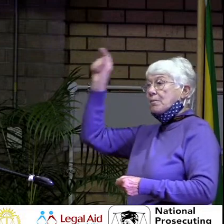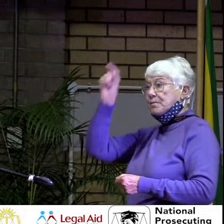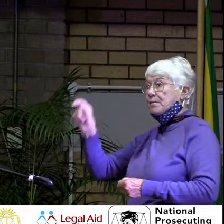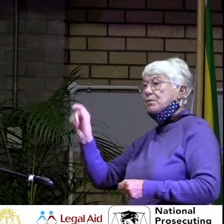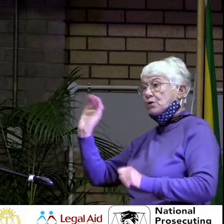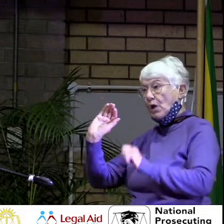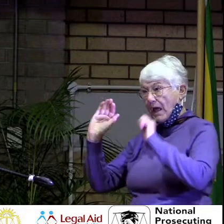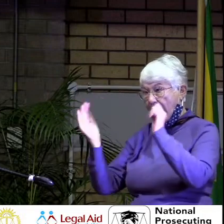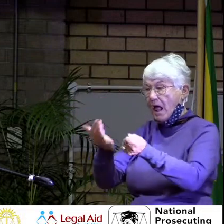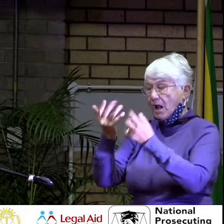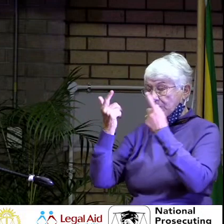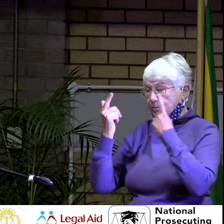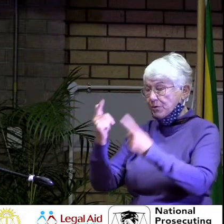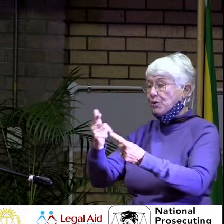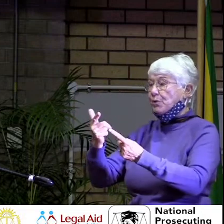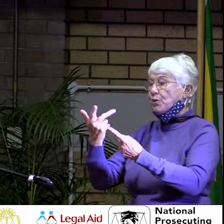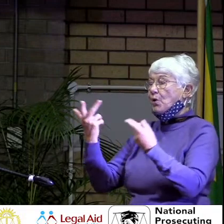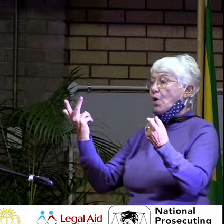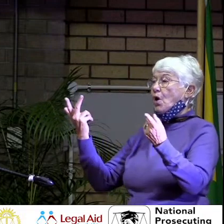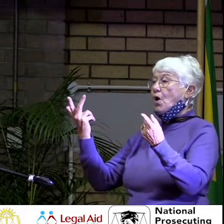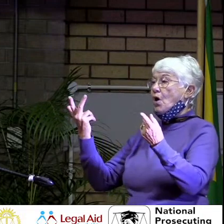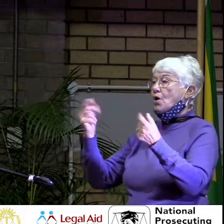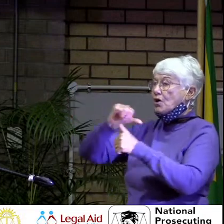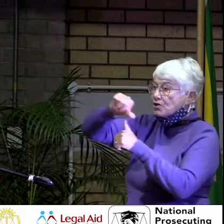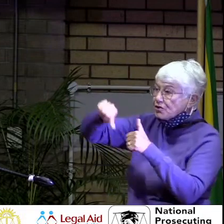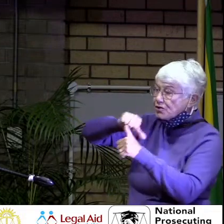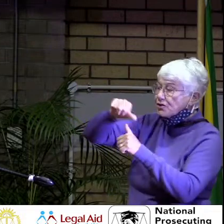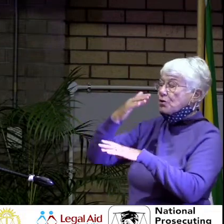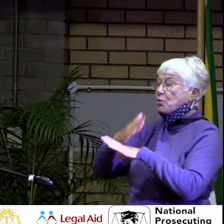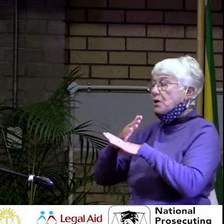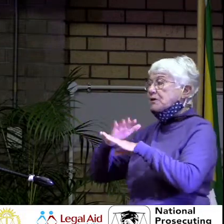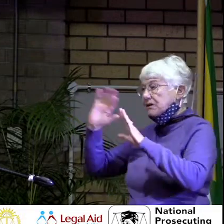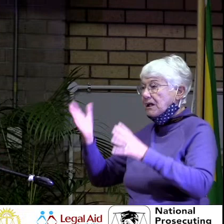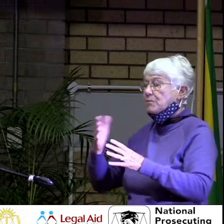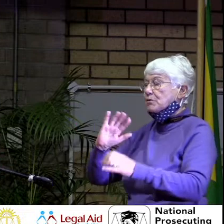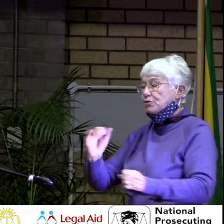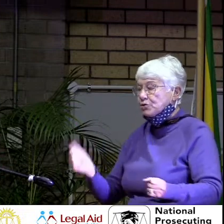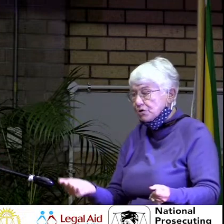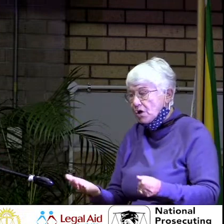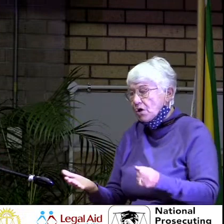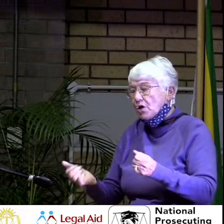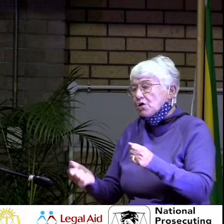So those are some of the things that these new laws that are coming into effect are